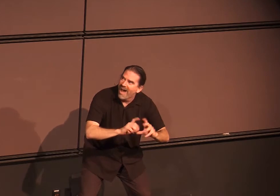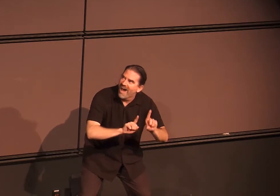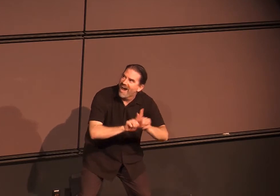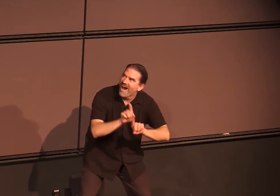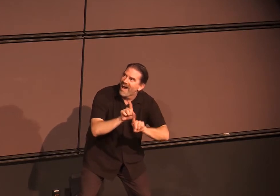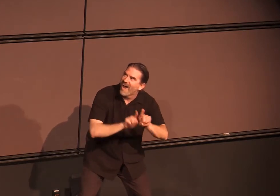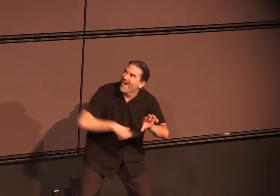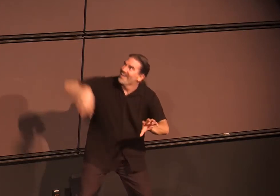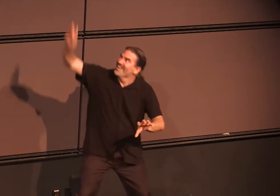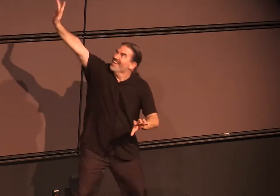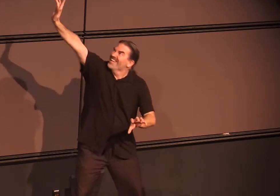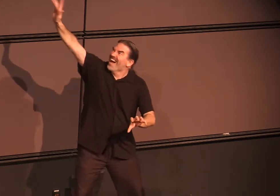is a star.